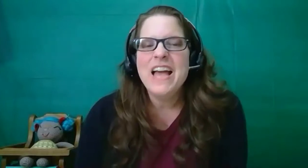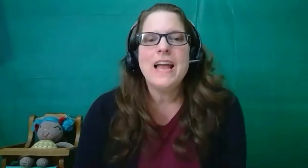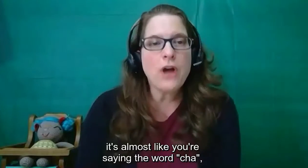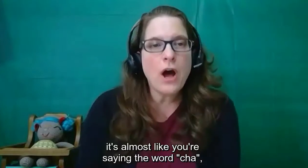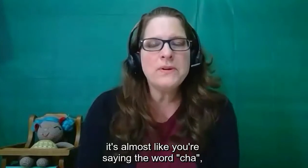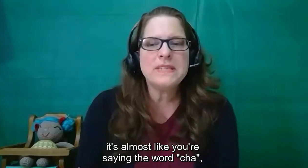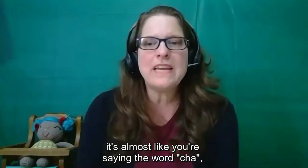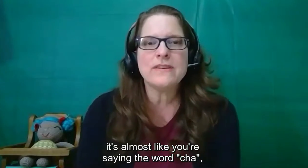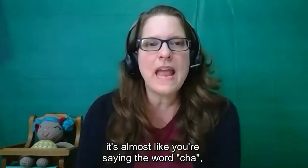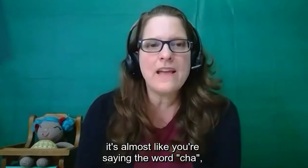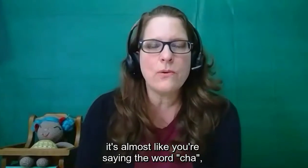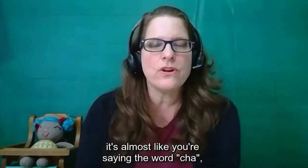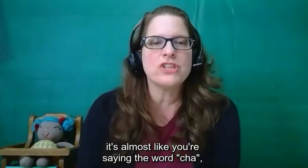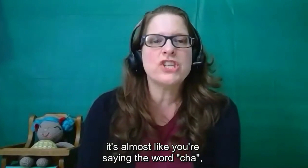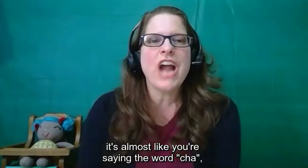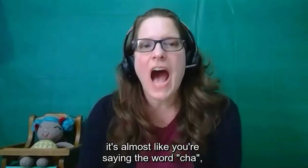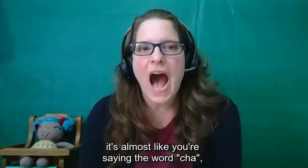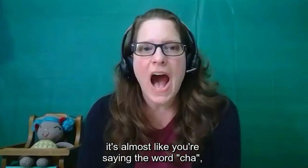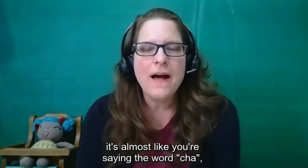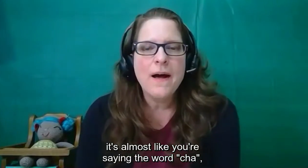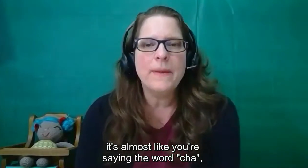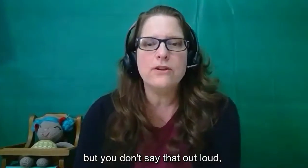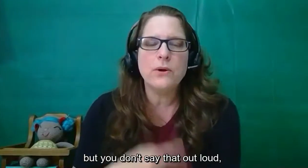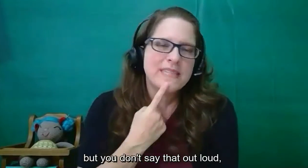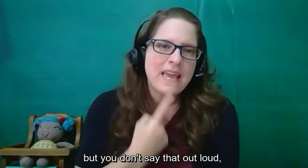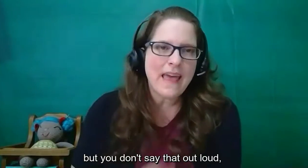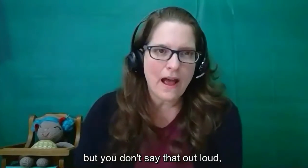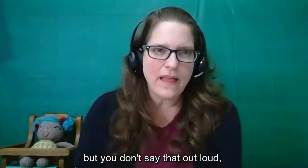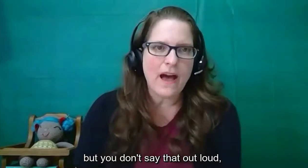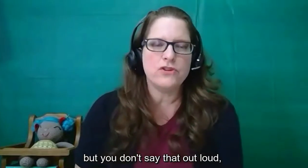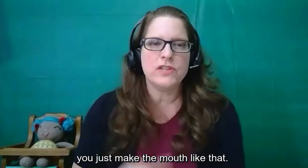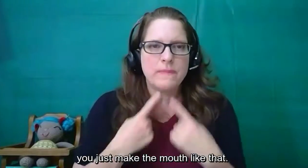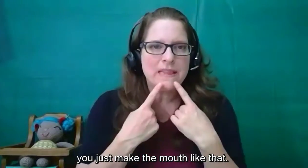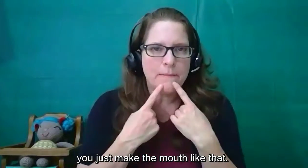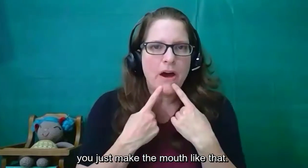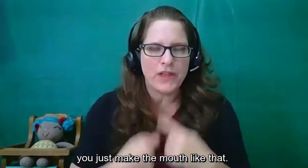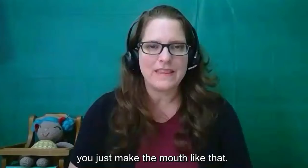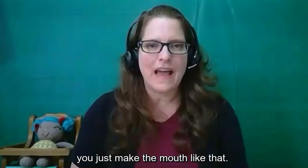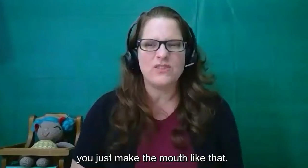It's almost like you're saying the word cha, but you don't say that out loud. You just make the mouth like that.